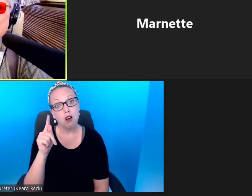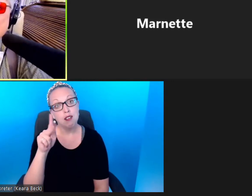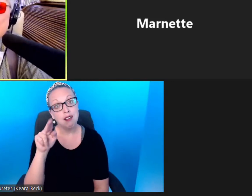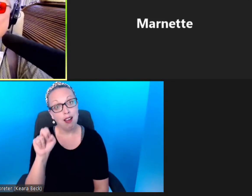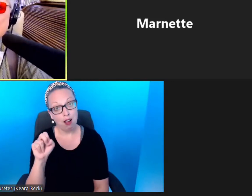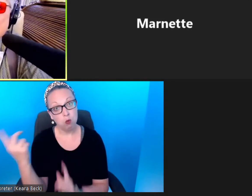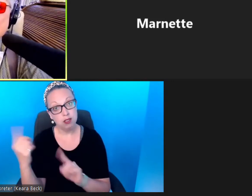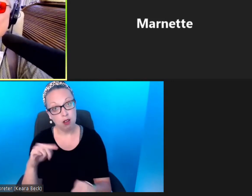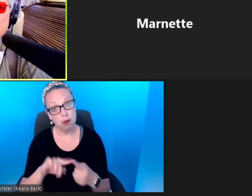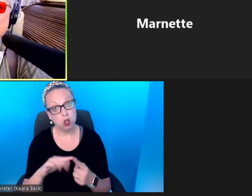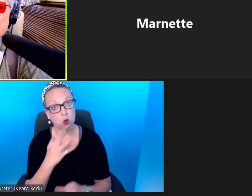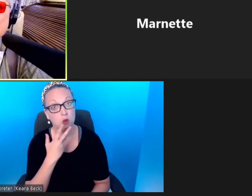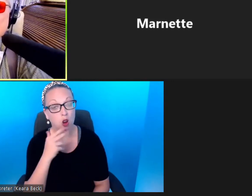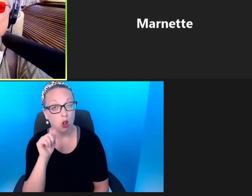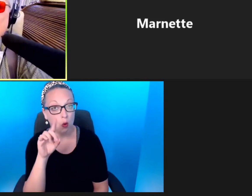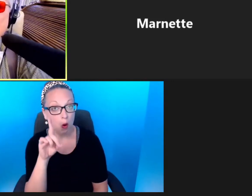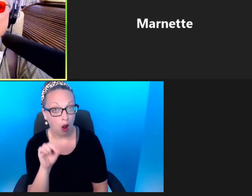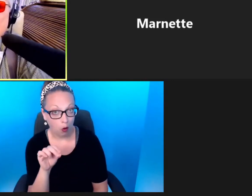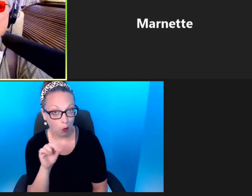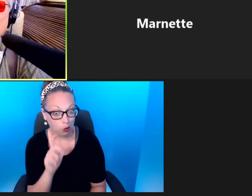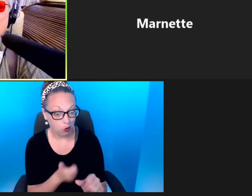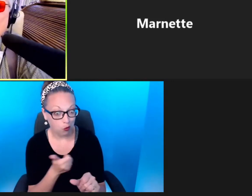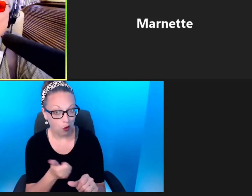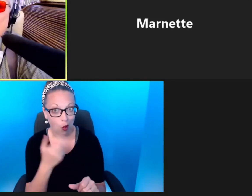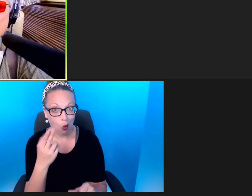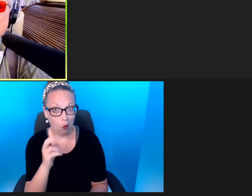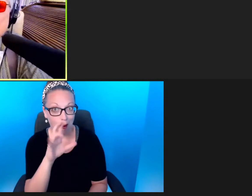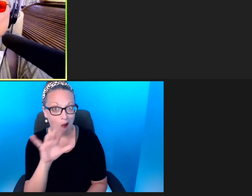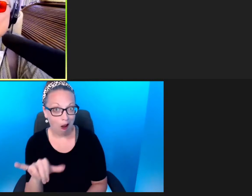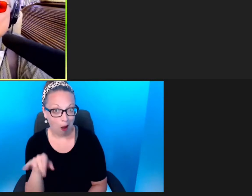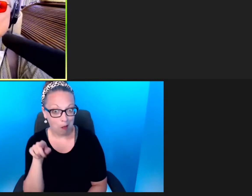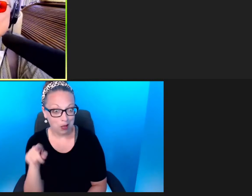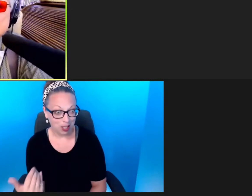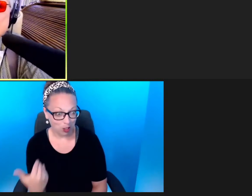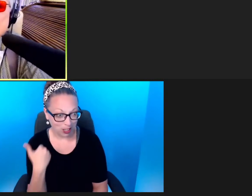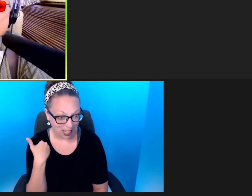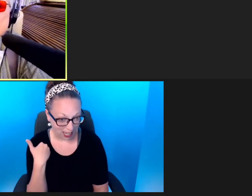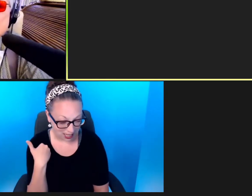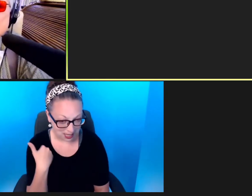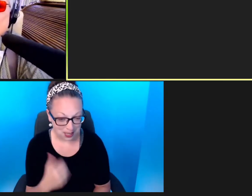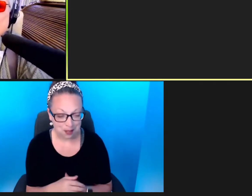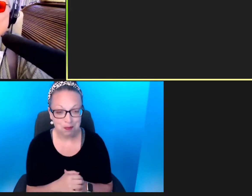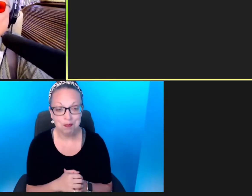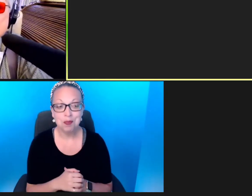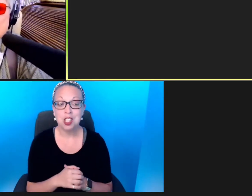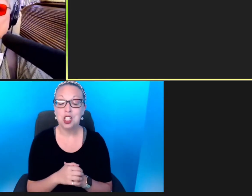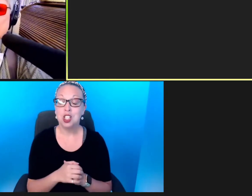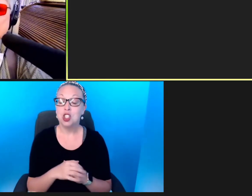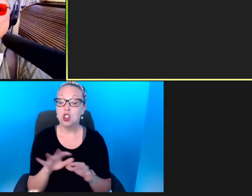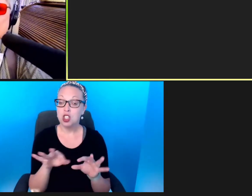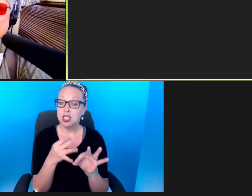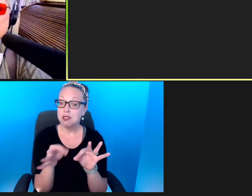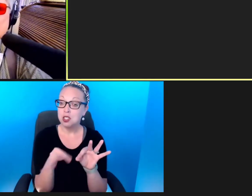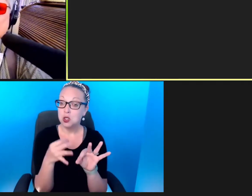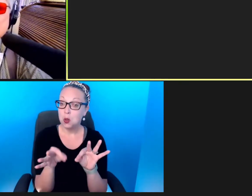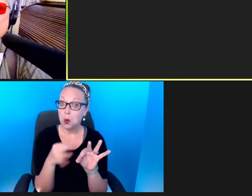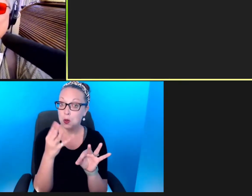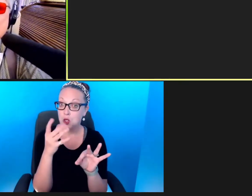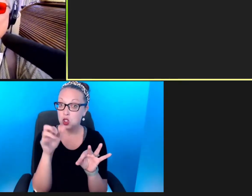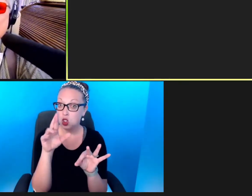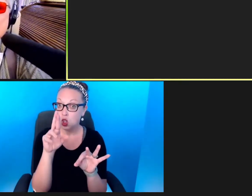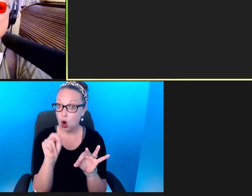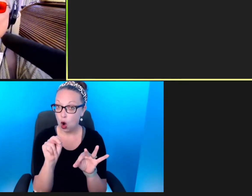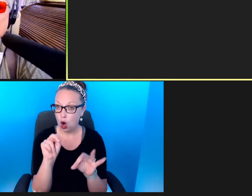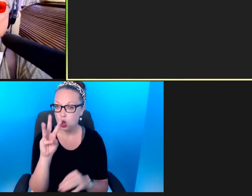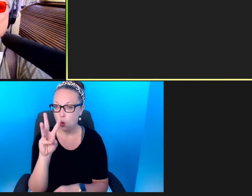to pursue a hobby that she has. She weaves and uses yarn for many